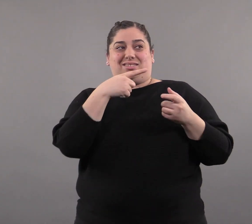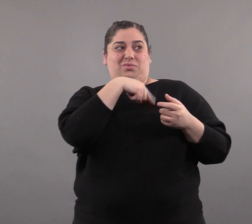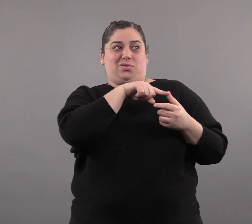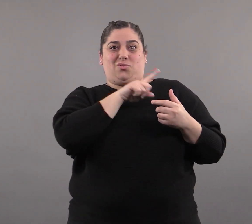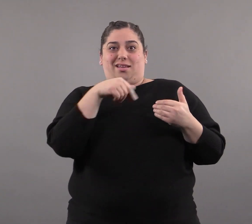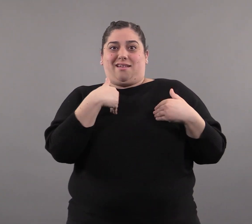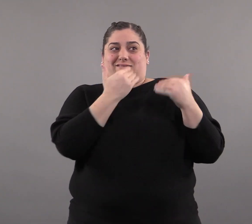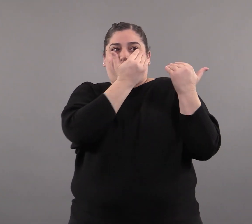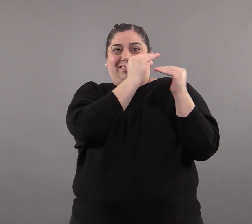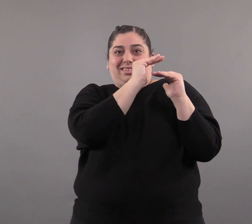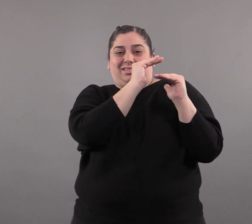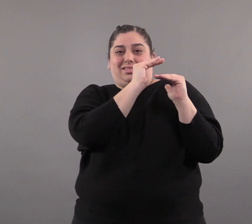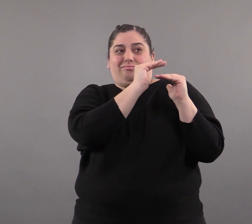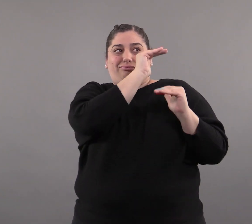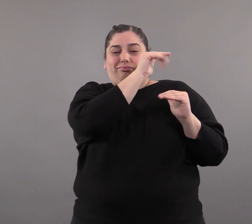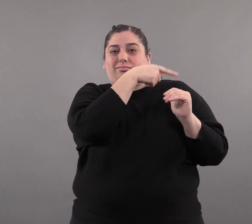the most. Next question. Yes, ma'am.